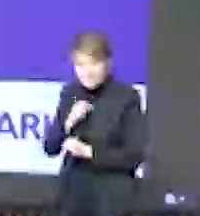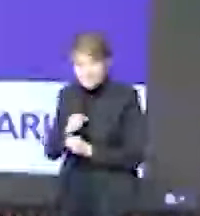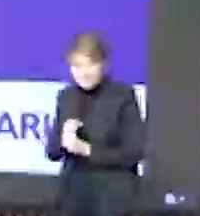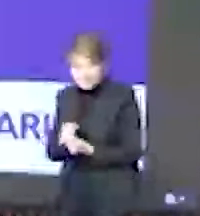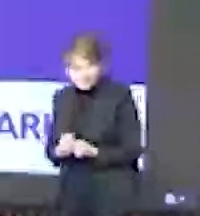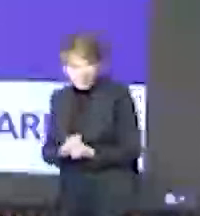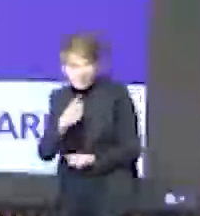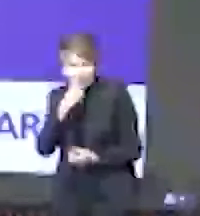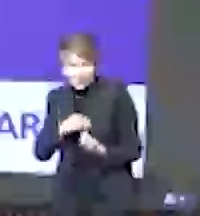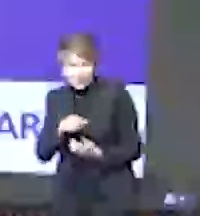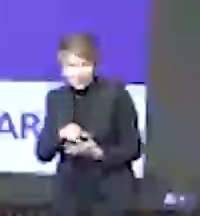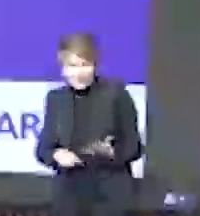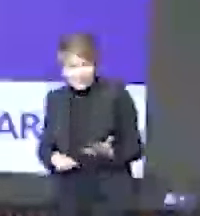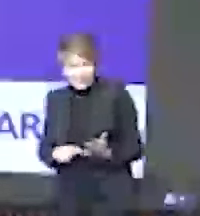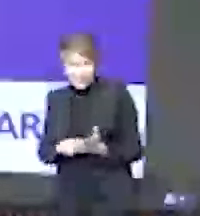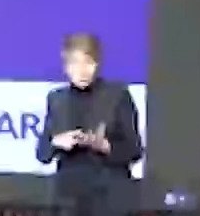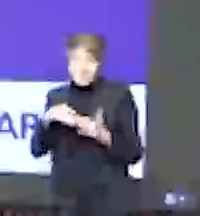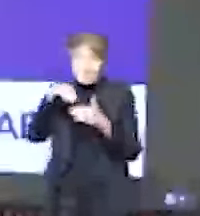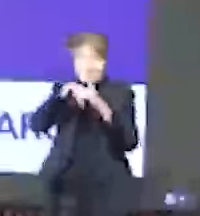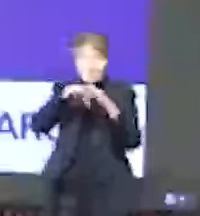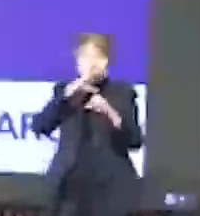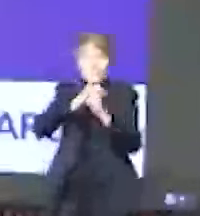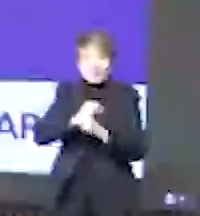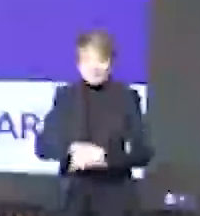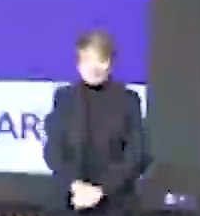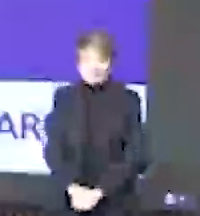with disabilities to get into politics?